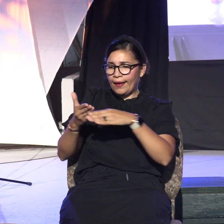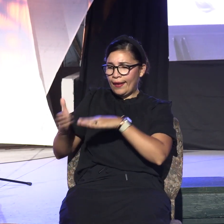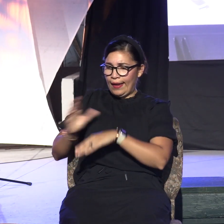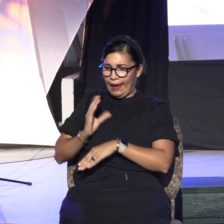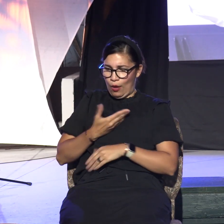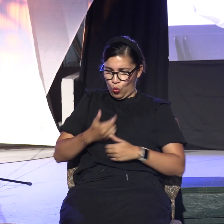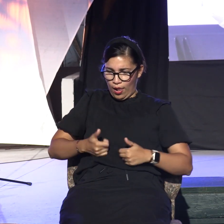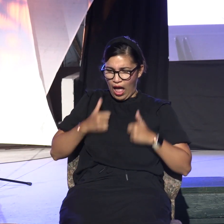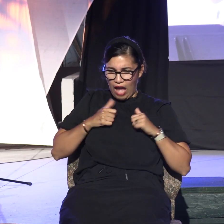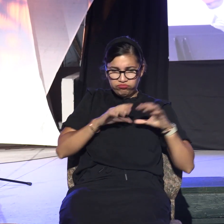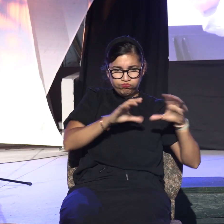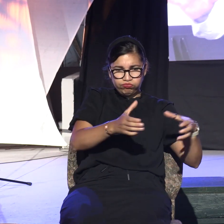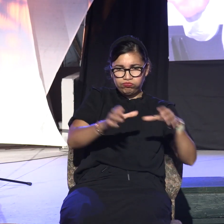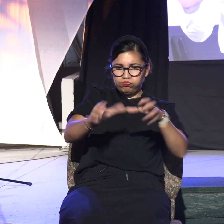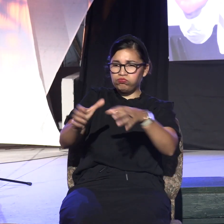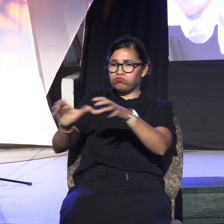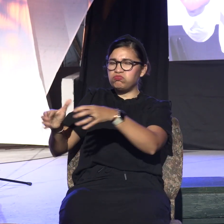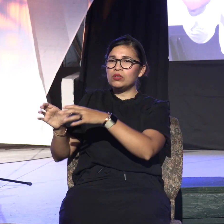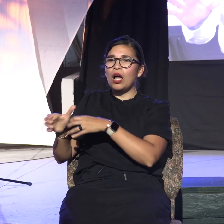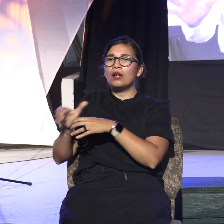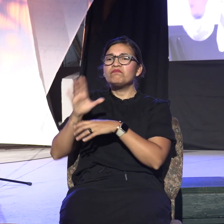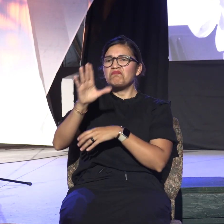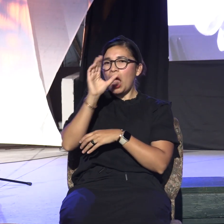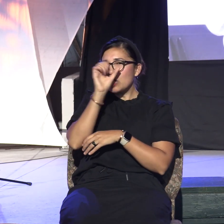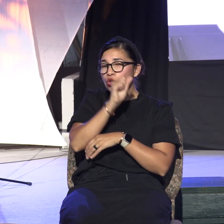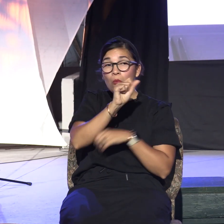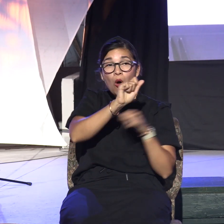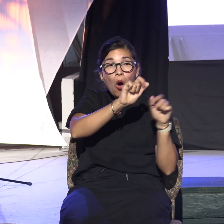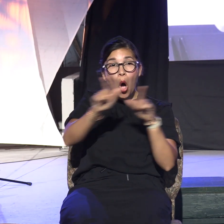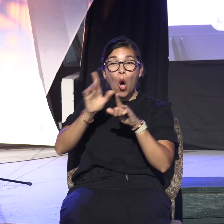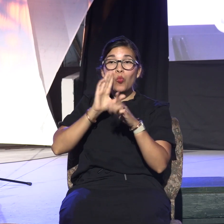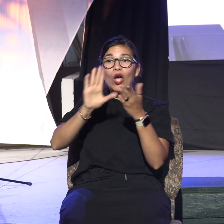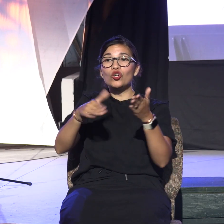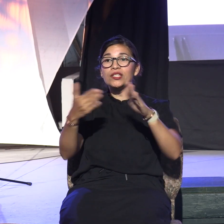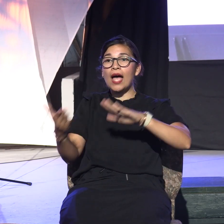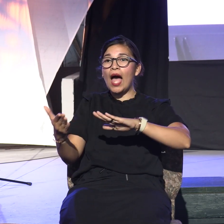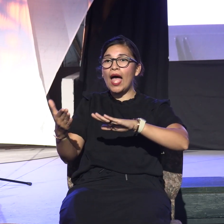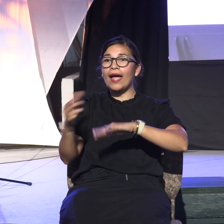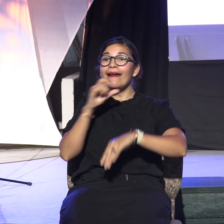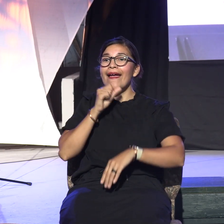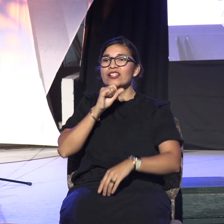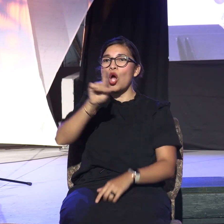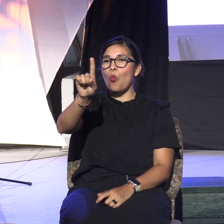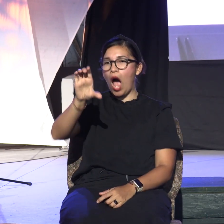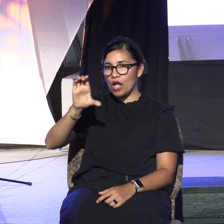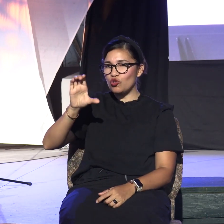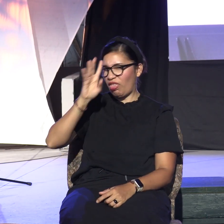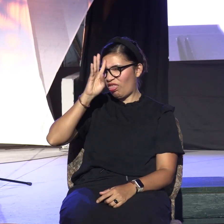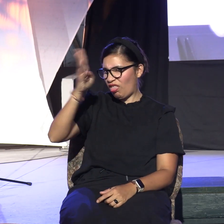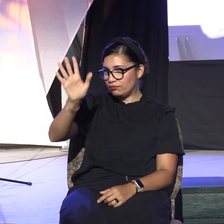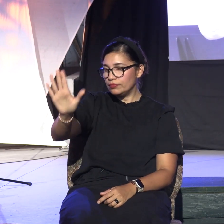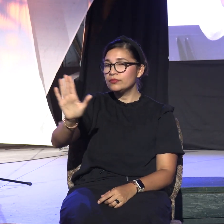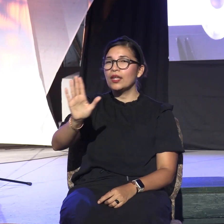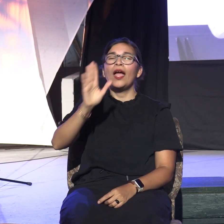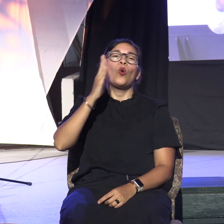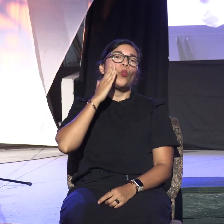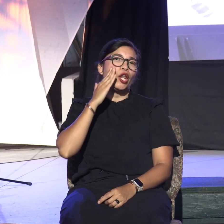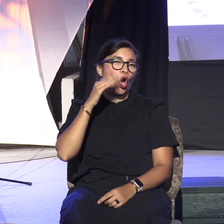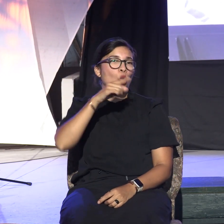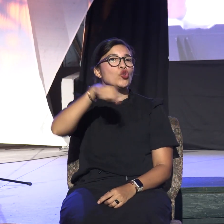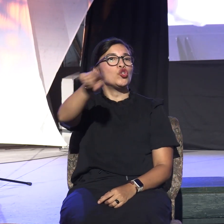who live in the blue zones, we will live to 110. And every 25 years